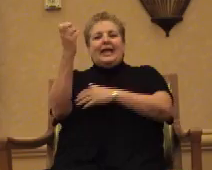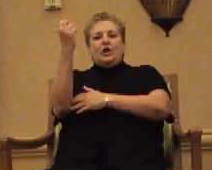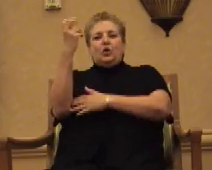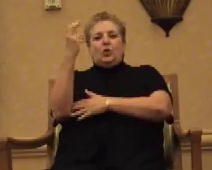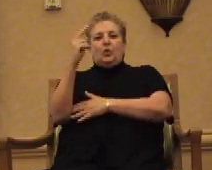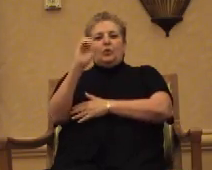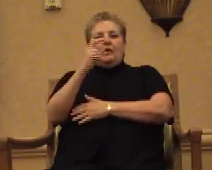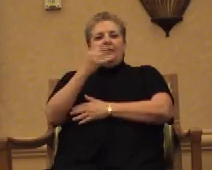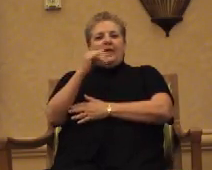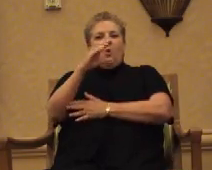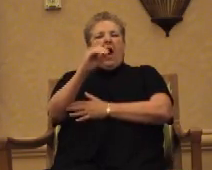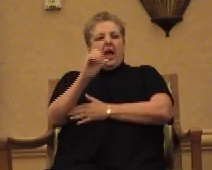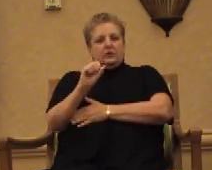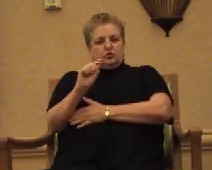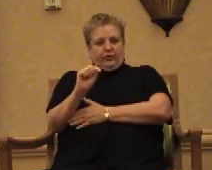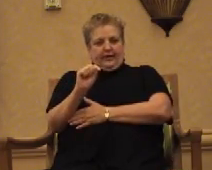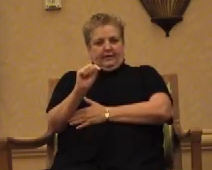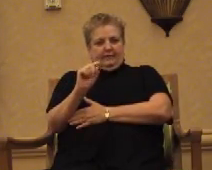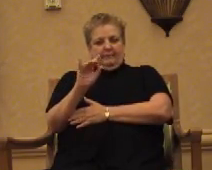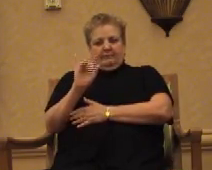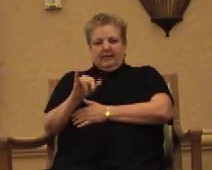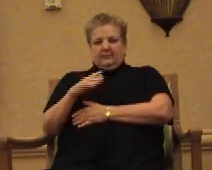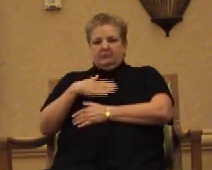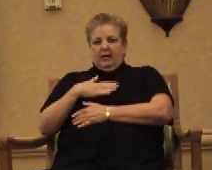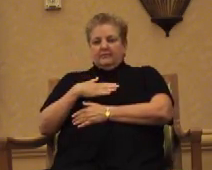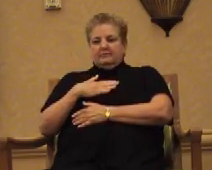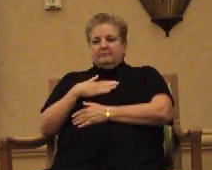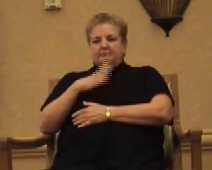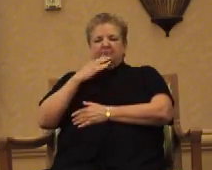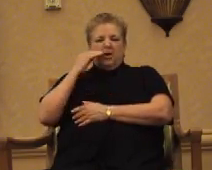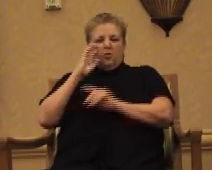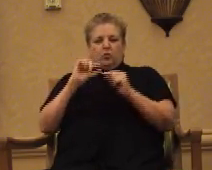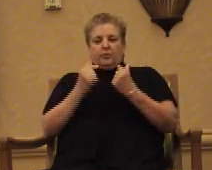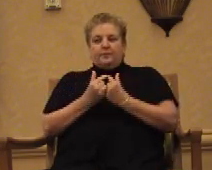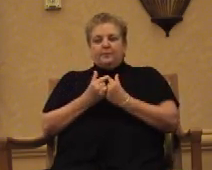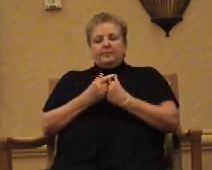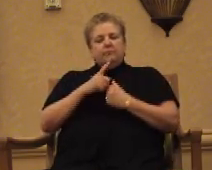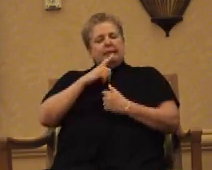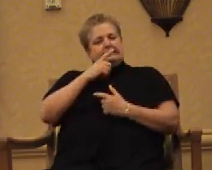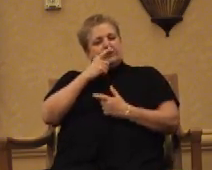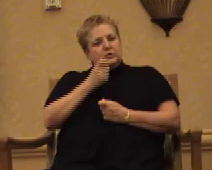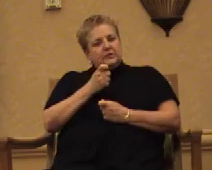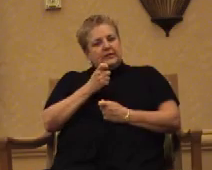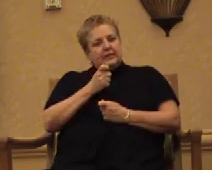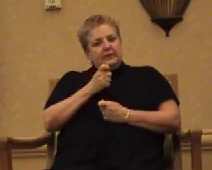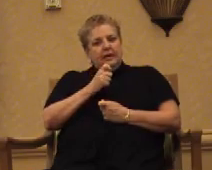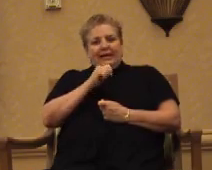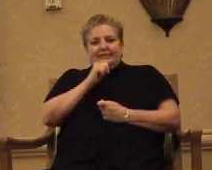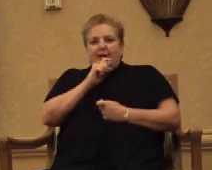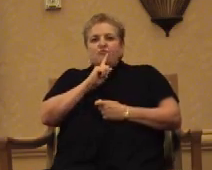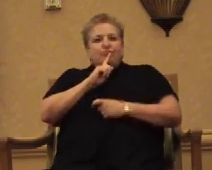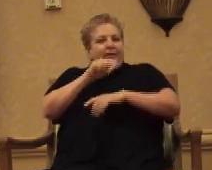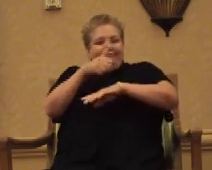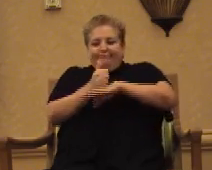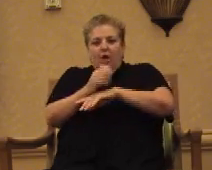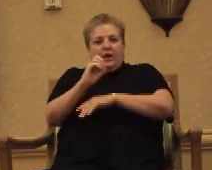Street. That's where I am. And it's kind of interesting. It's not on Ohio Street. It's on Ohio